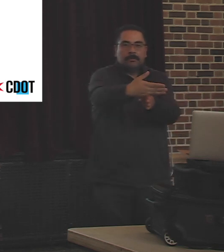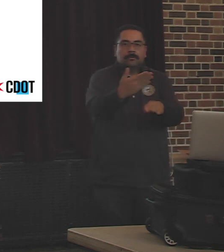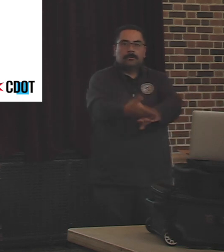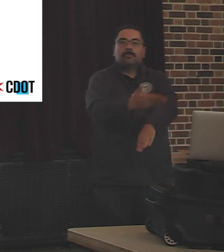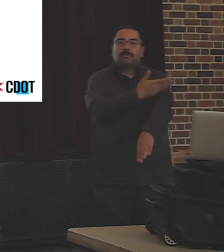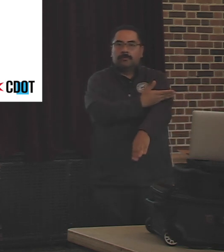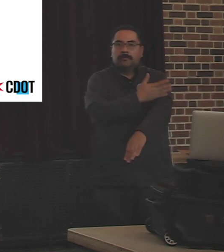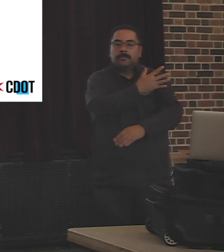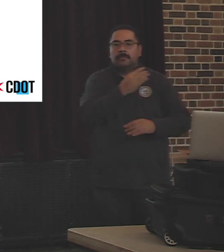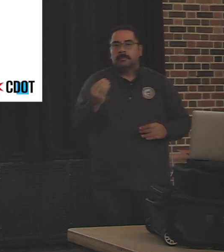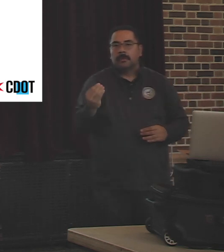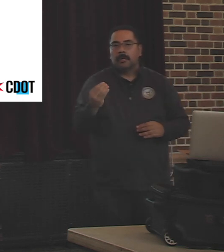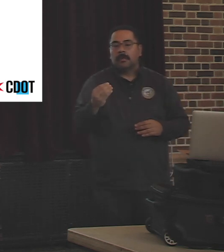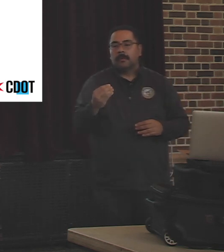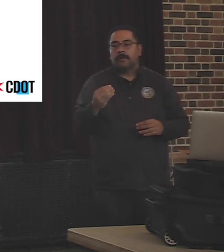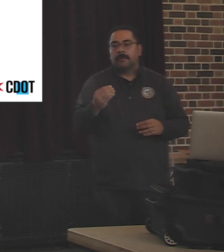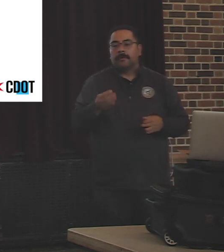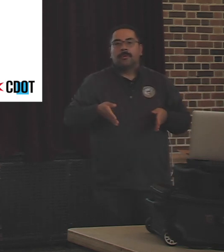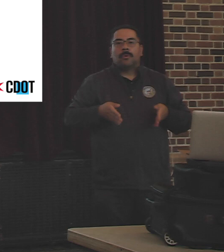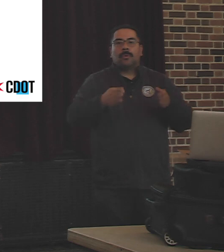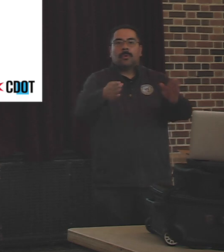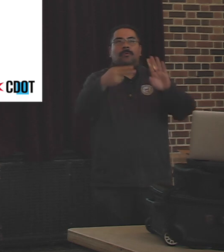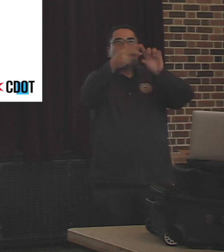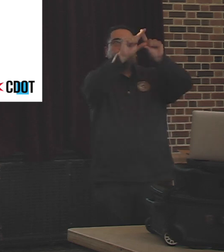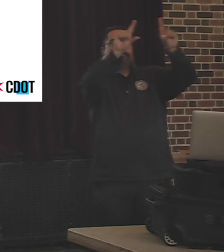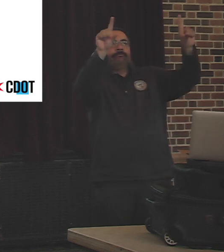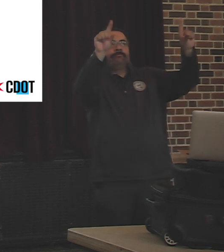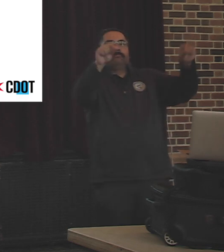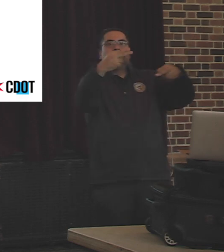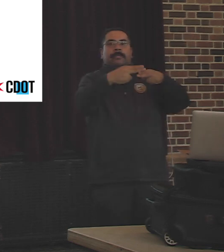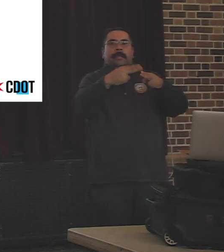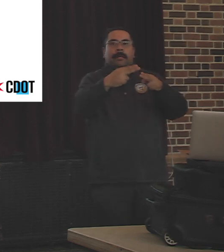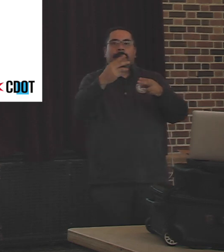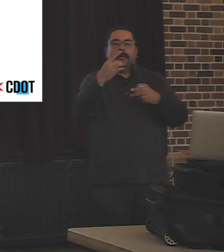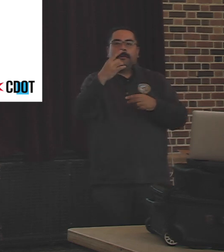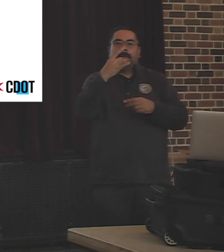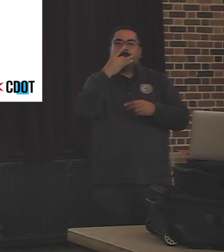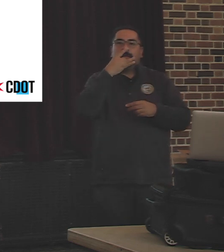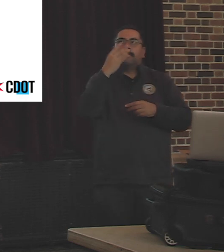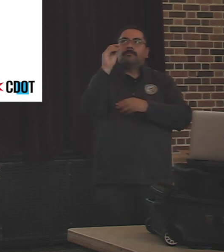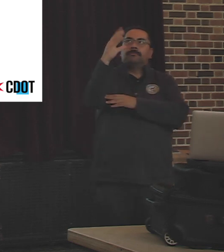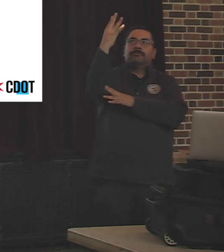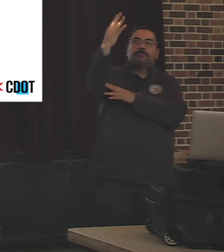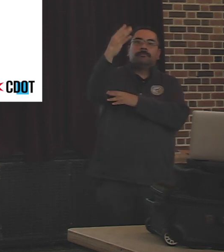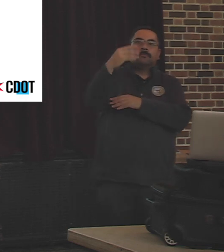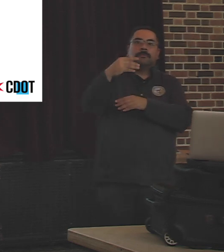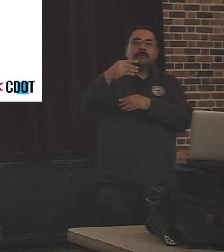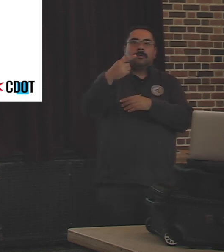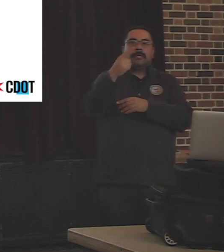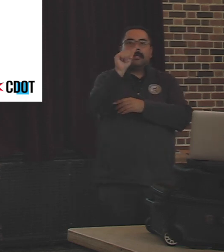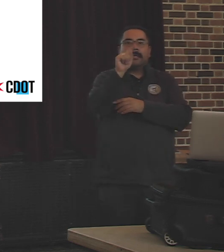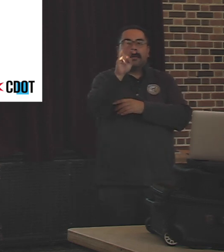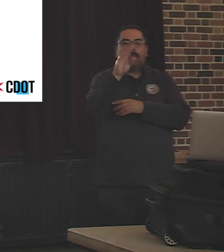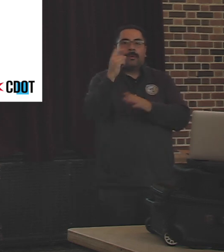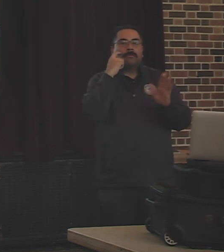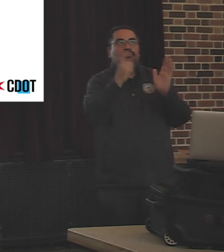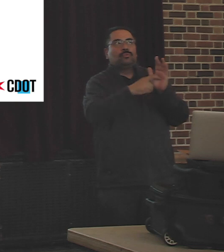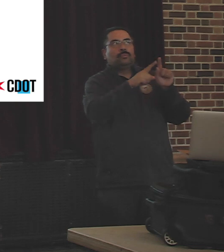and corridor identity items such as light pole identifiers and gateway identifiers. Next